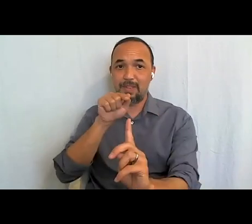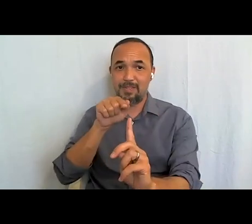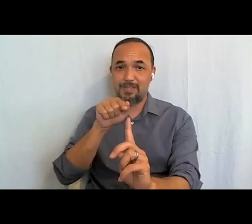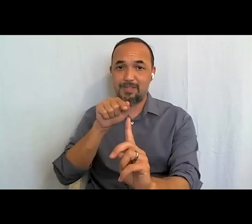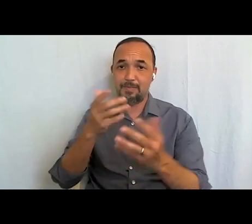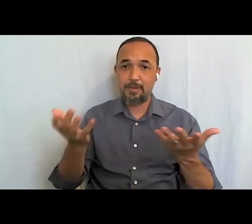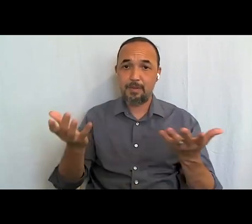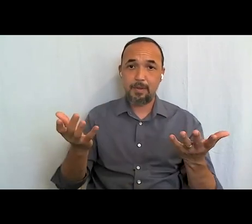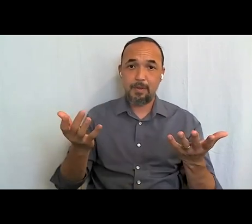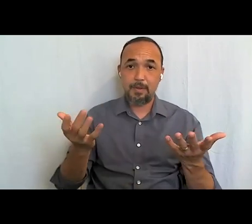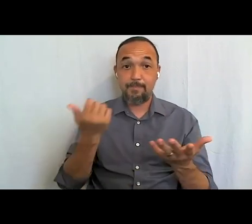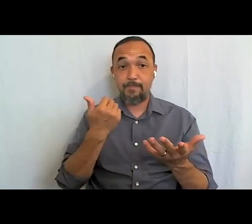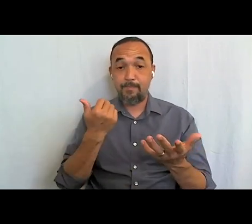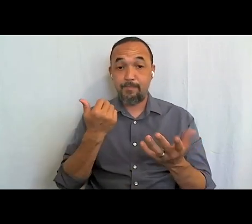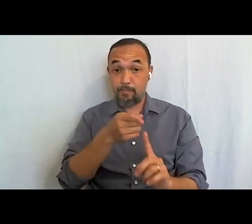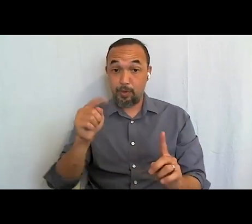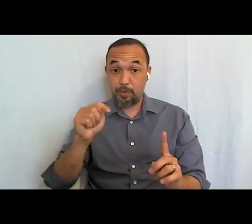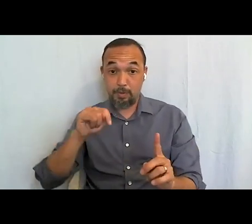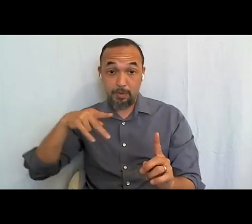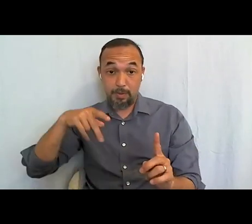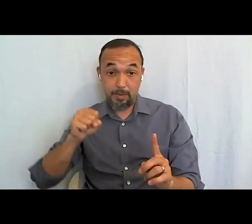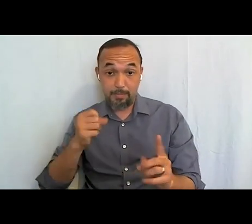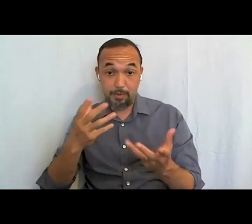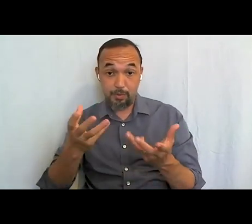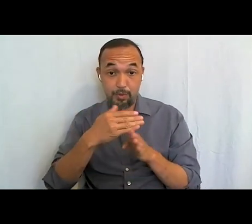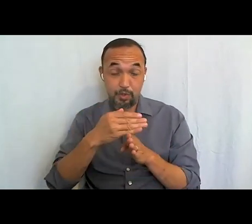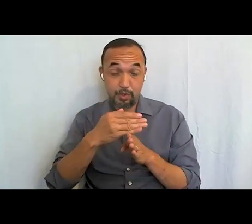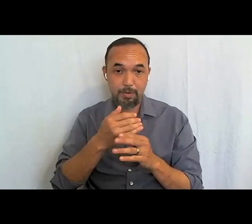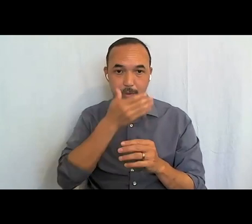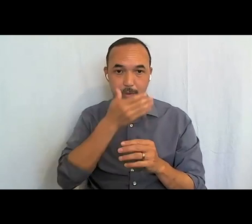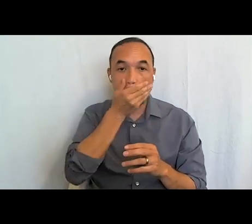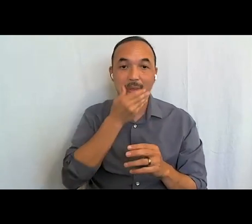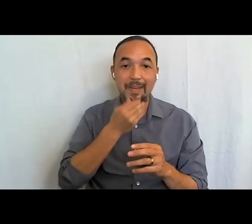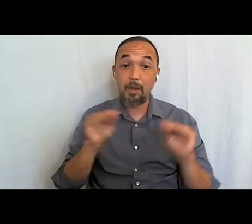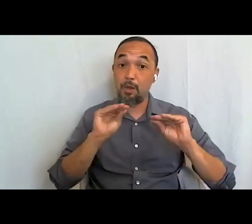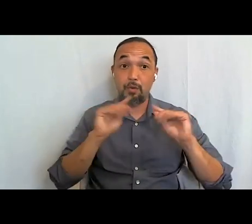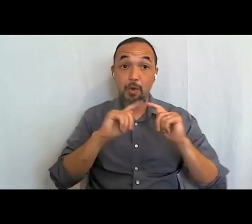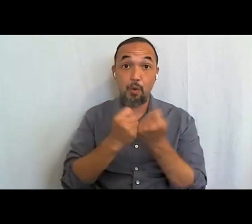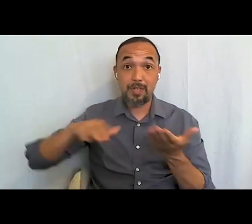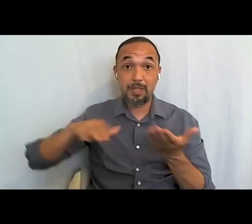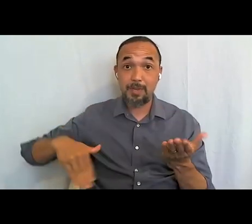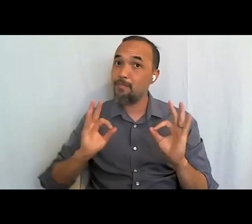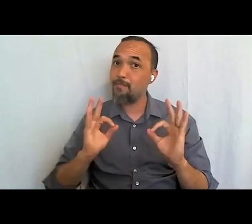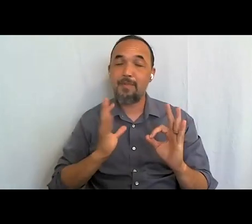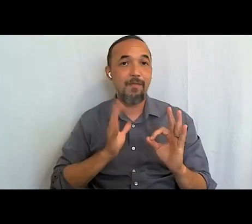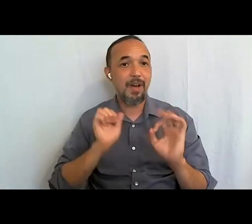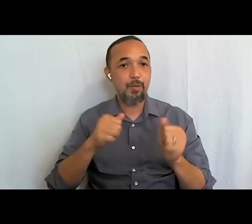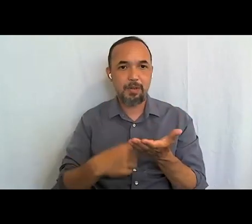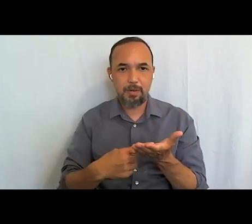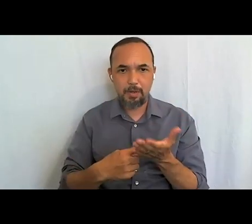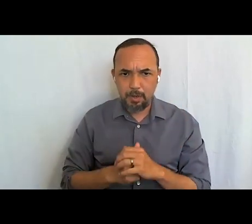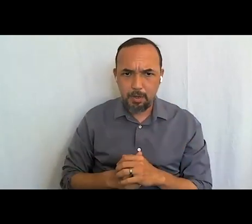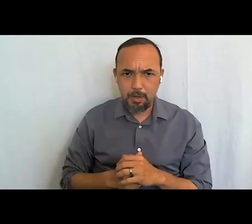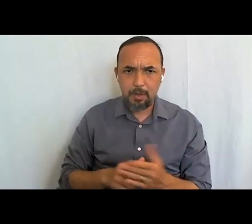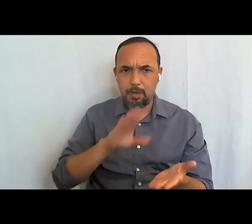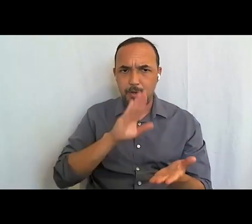Anybody have any tips they want to share too? Okay, someone doesn't have a team yet. We can talk a little bit about that. I've never had a team because I'm terribly